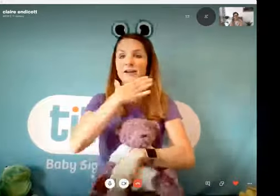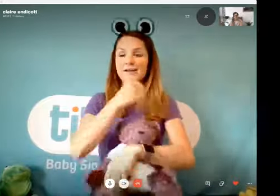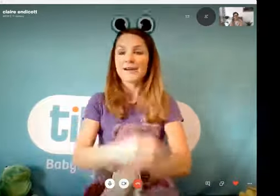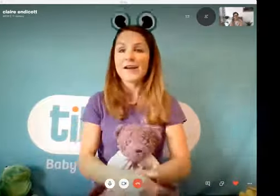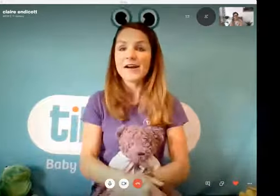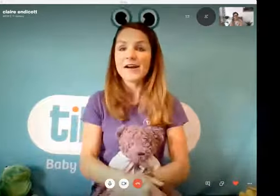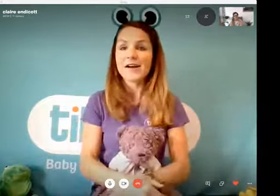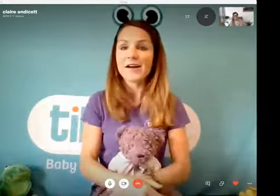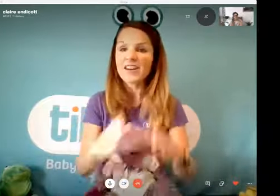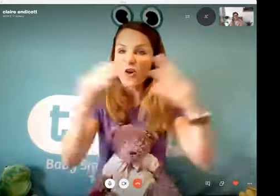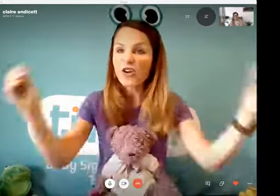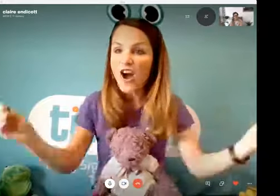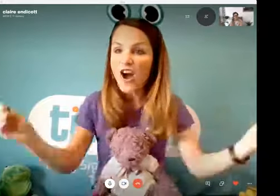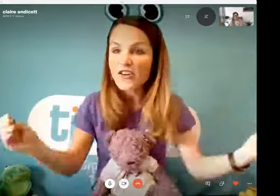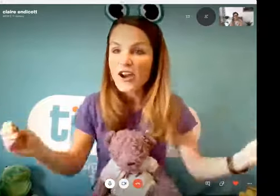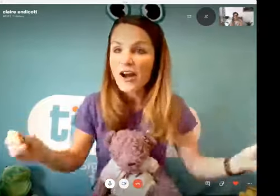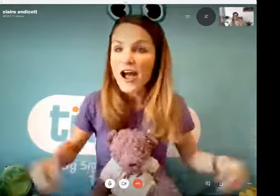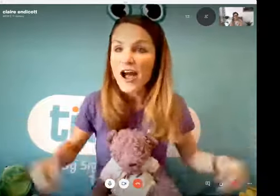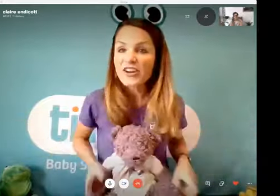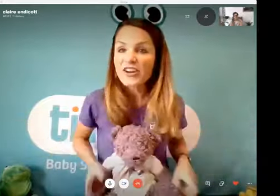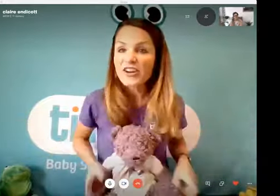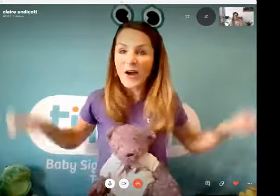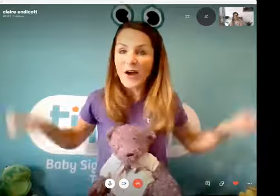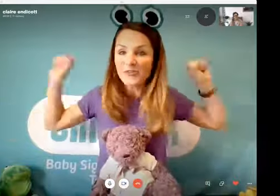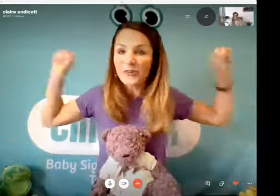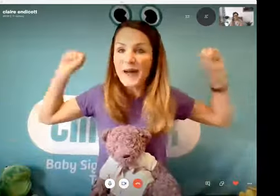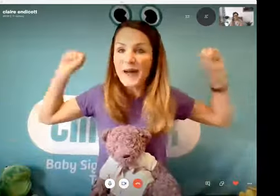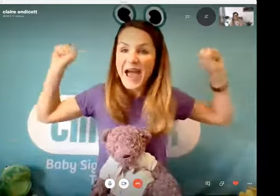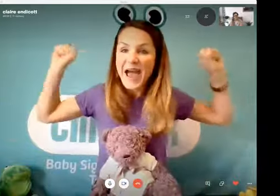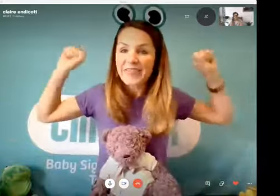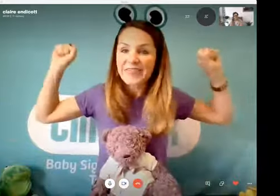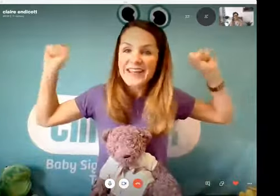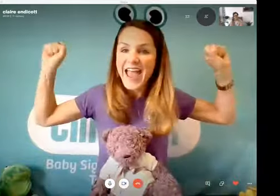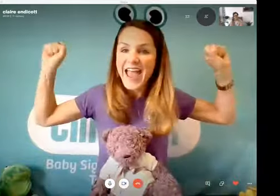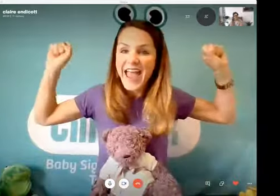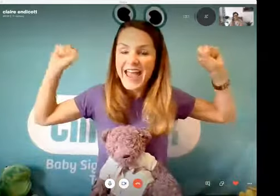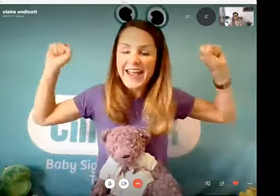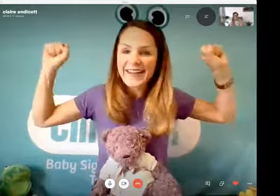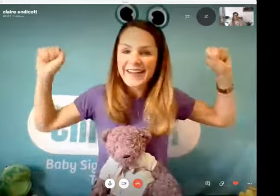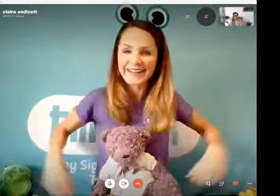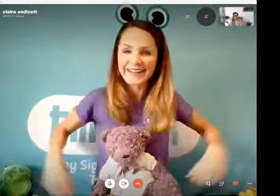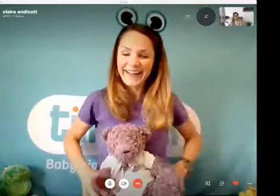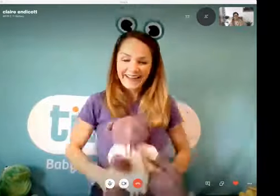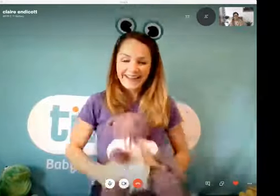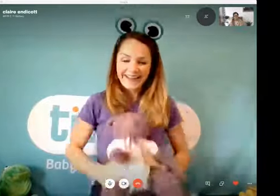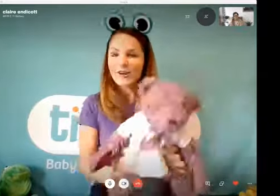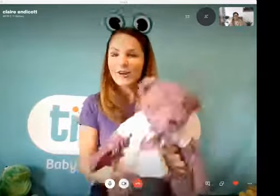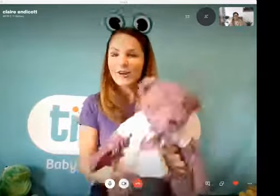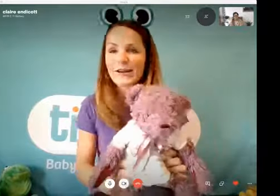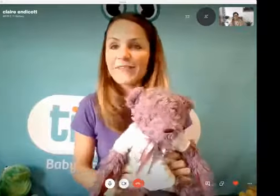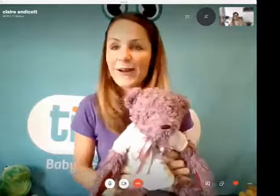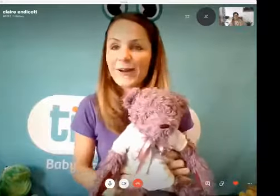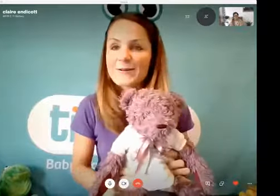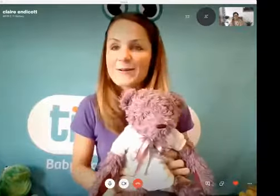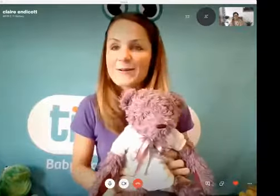glug. They'd all gone for a bath. Yay! Did you join in with those? Did you join